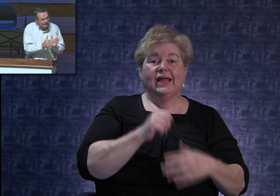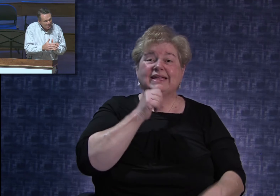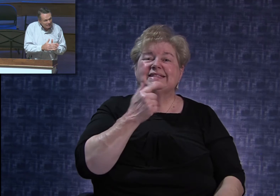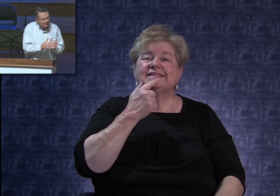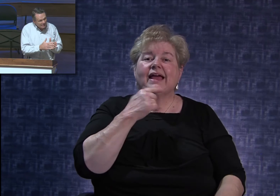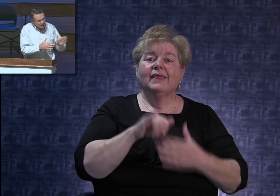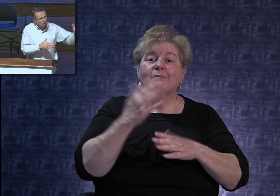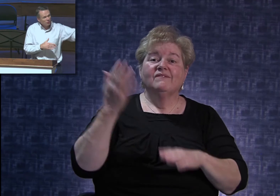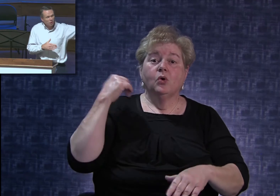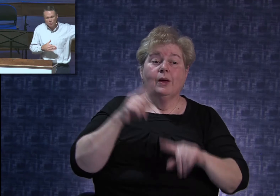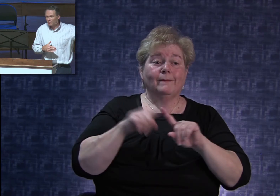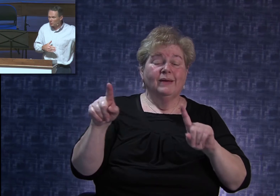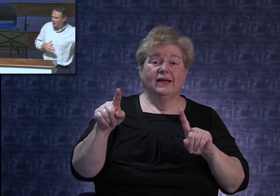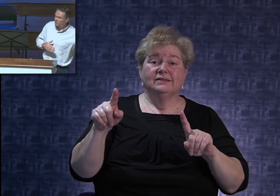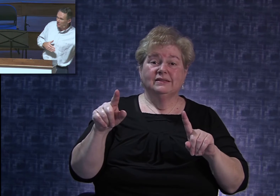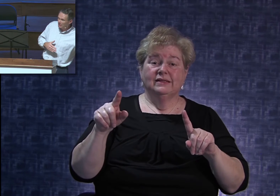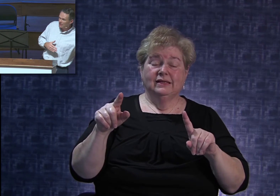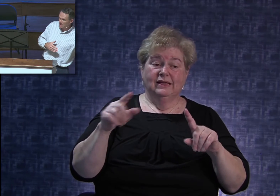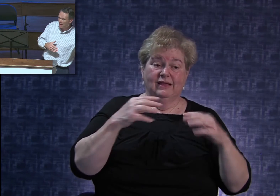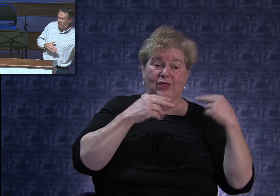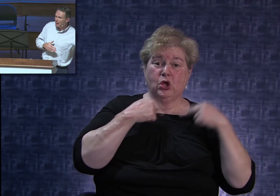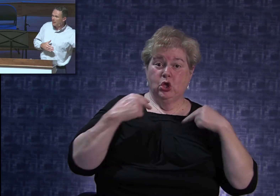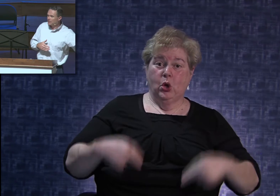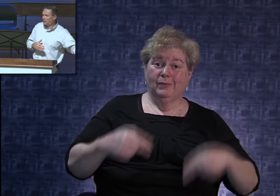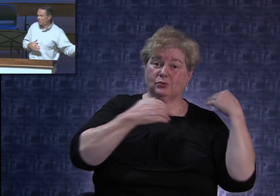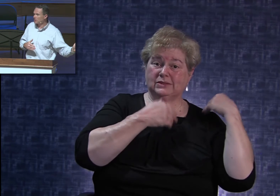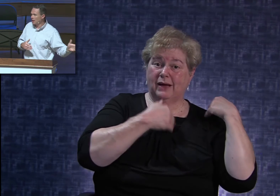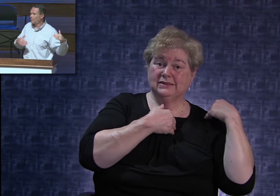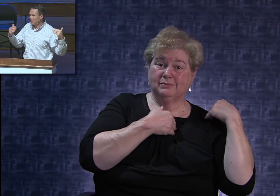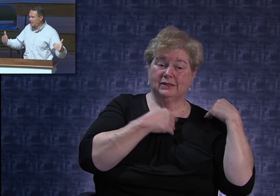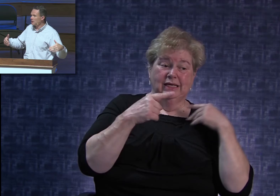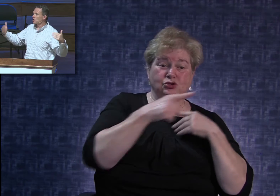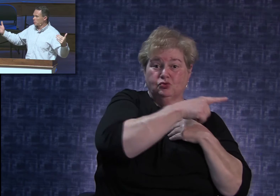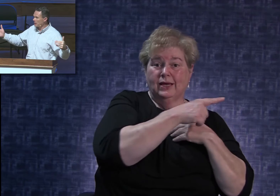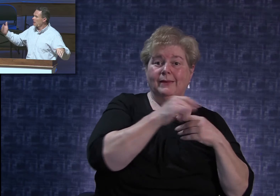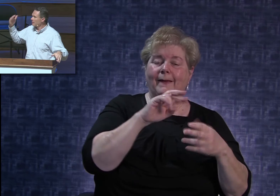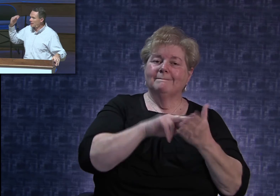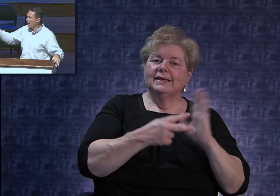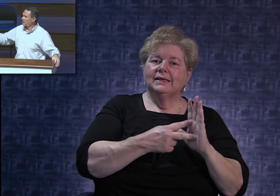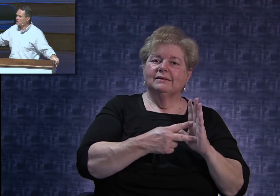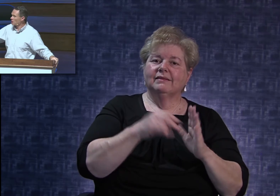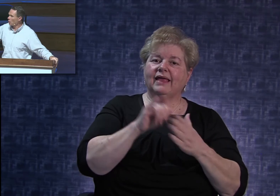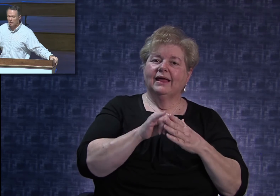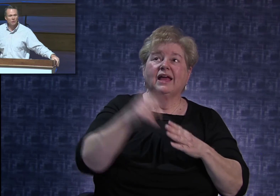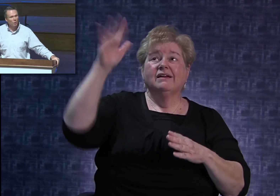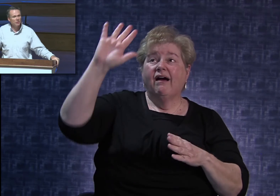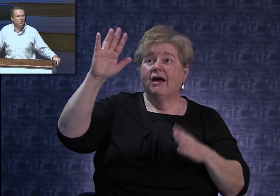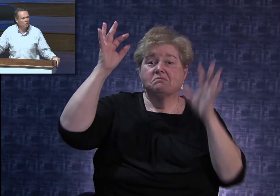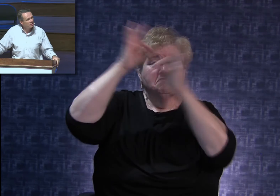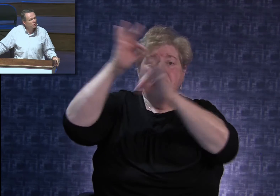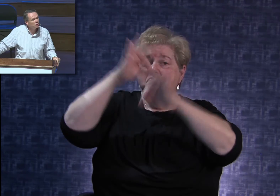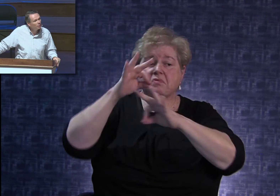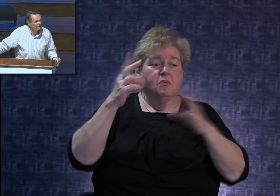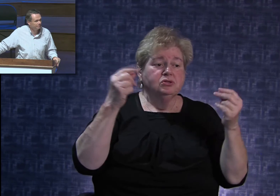but the ditch on the human responsibility side is that there are some that teach and preach that God doesn't know what you're going